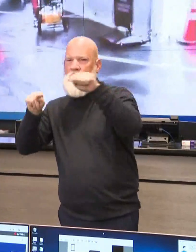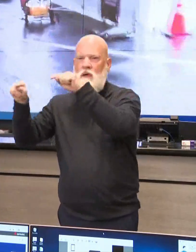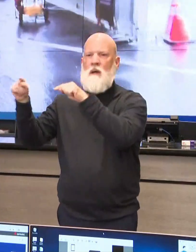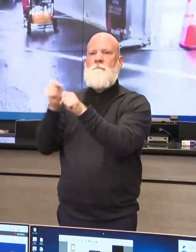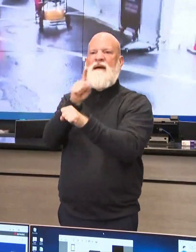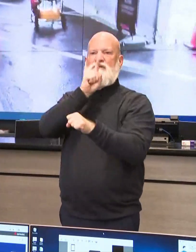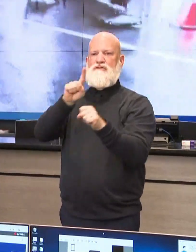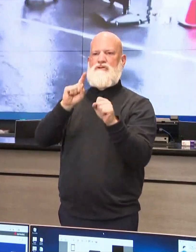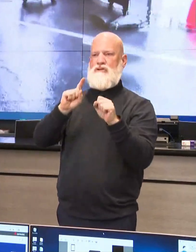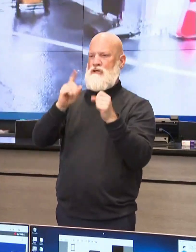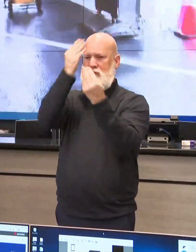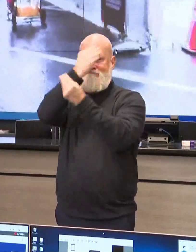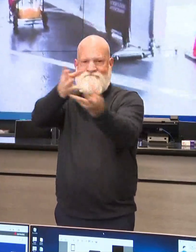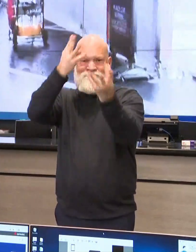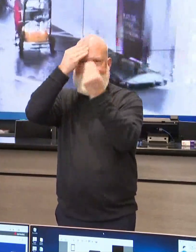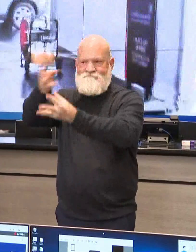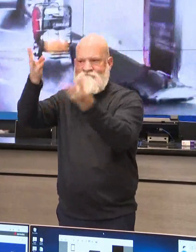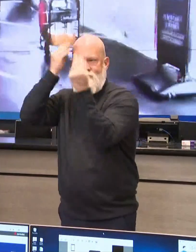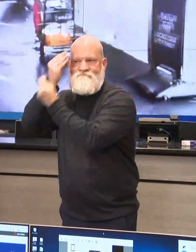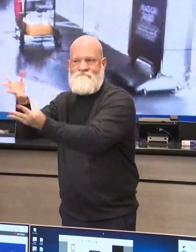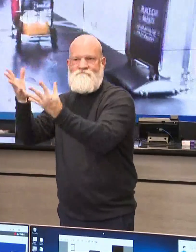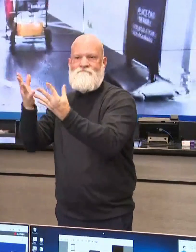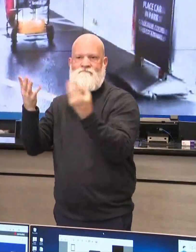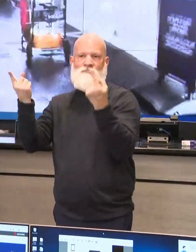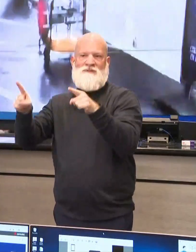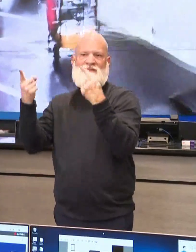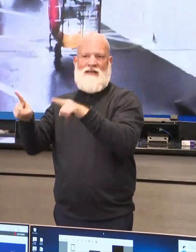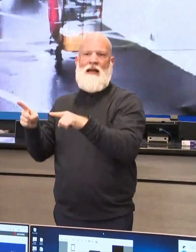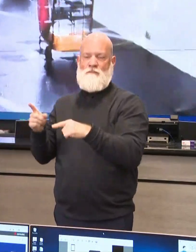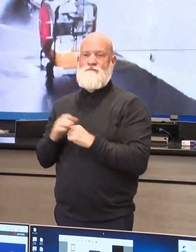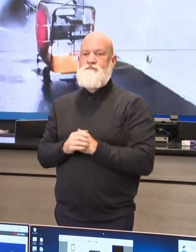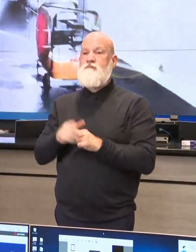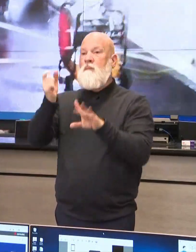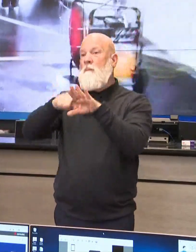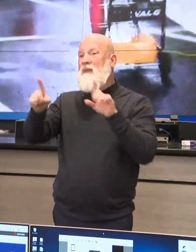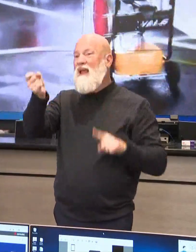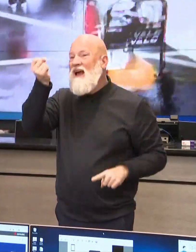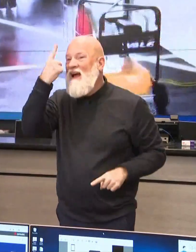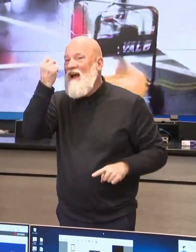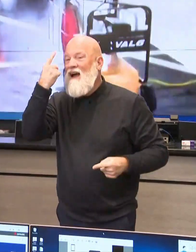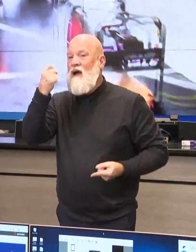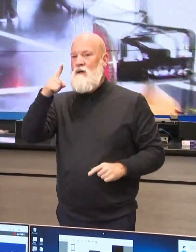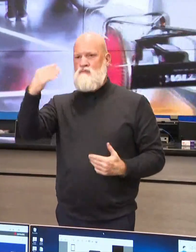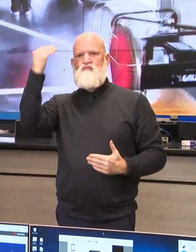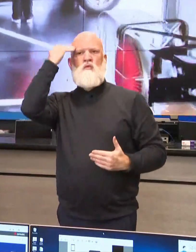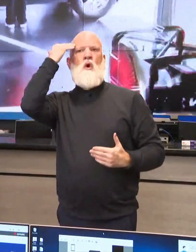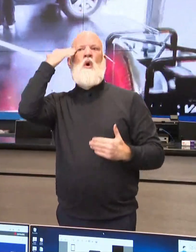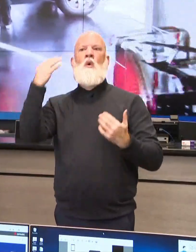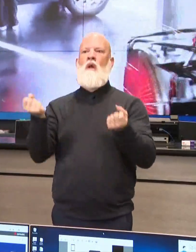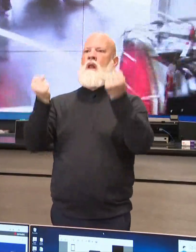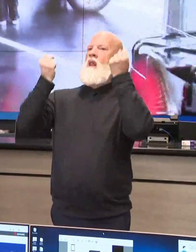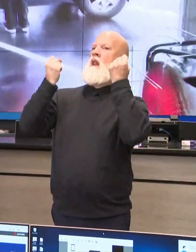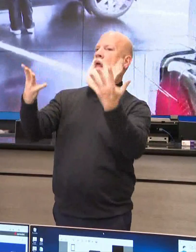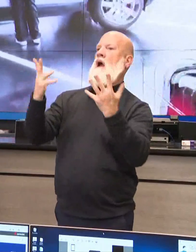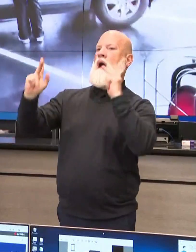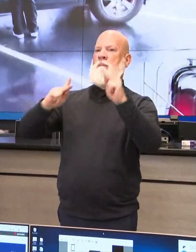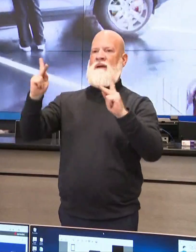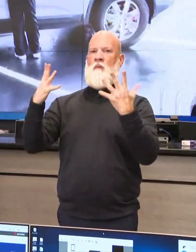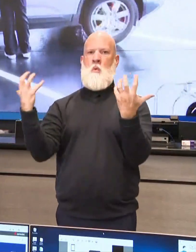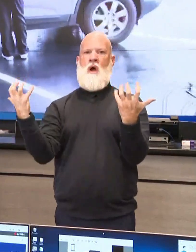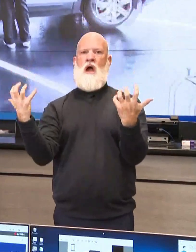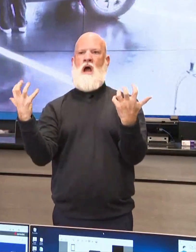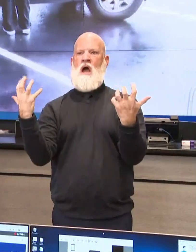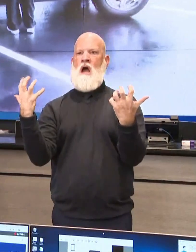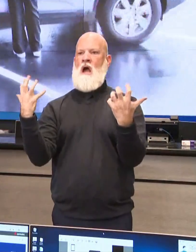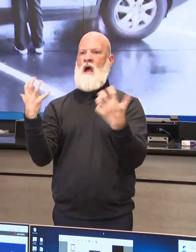out down there. But I know we got heavy demand in Macon, in Atlanta, and